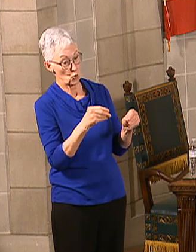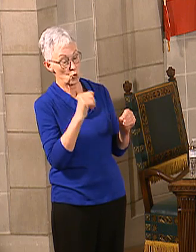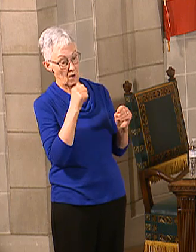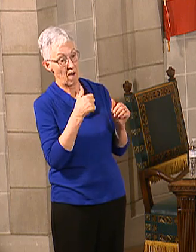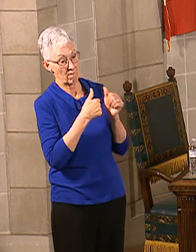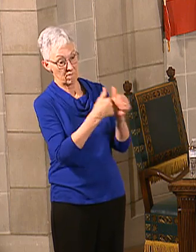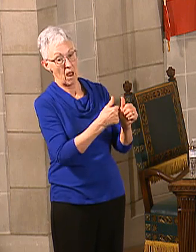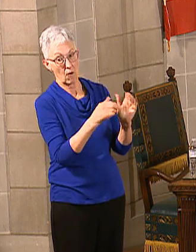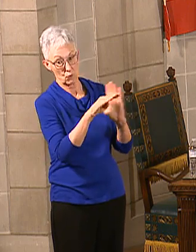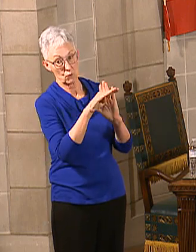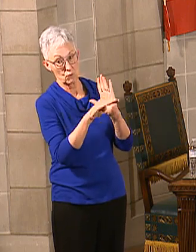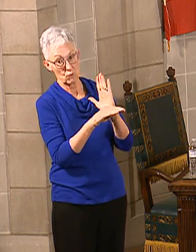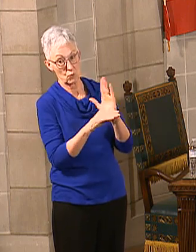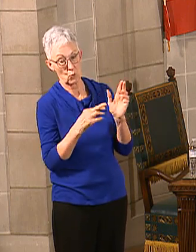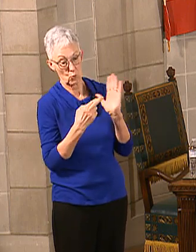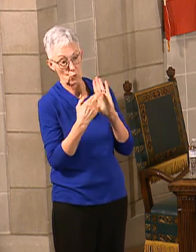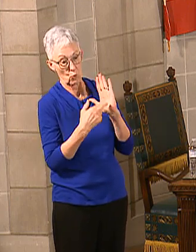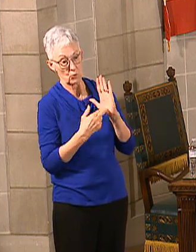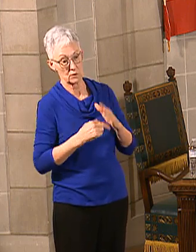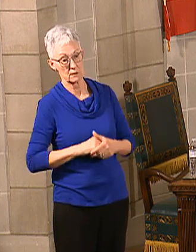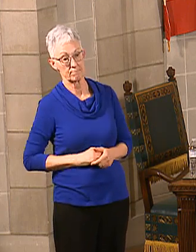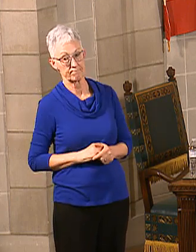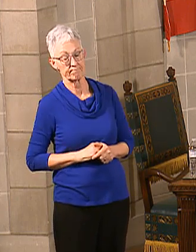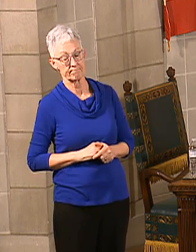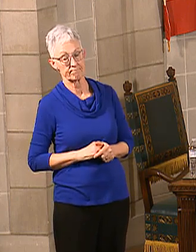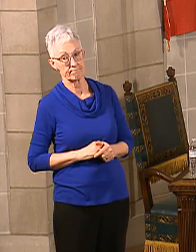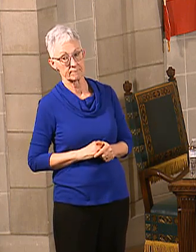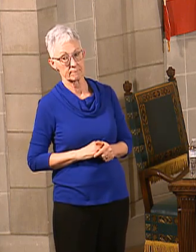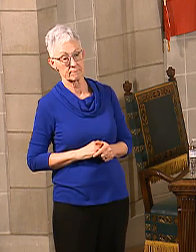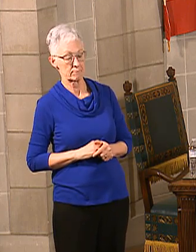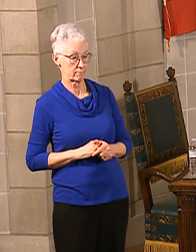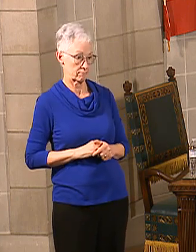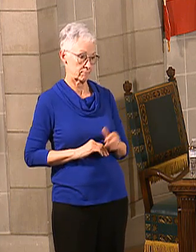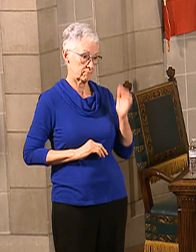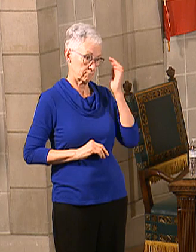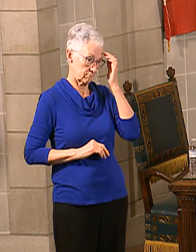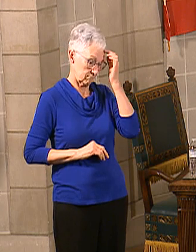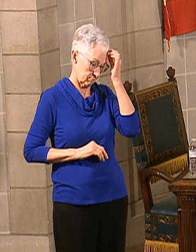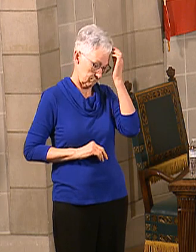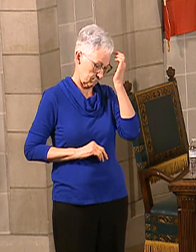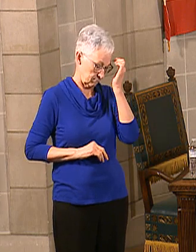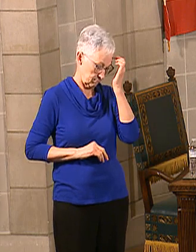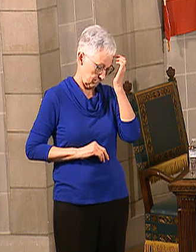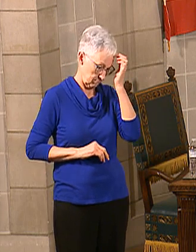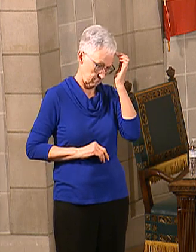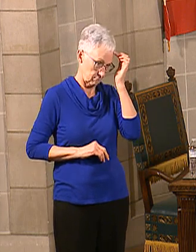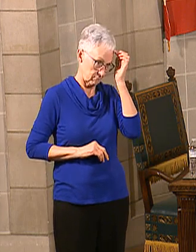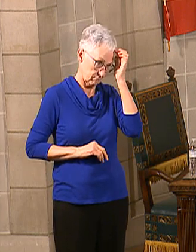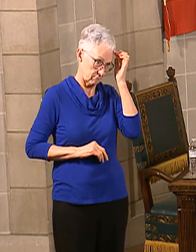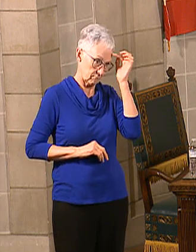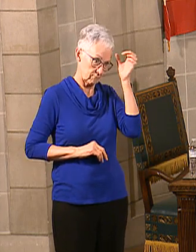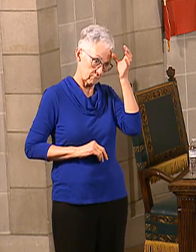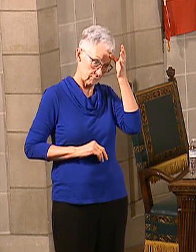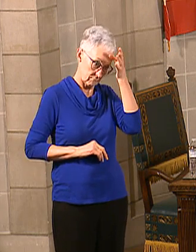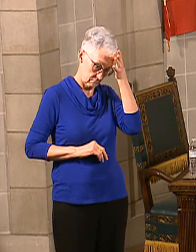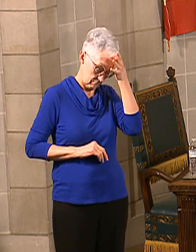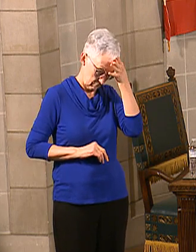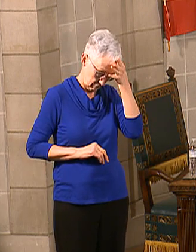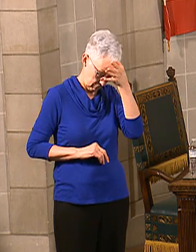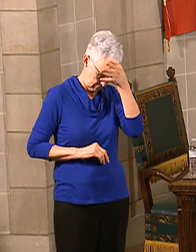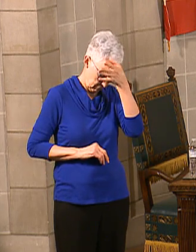Julie Anderson at the World Herald. You had announced last week that Blue Cross Blue Shield had agreed to pay doctors the same rate for virtual